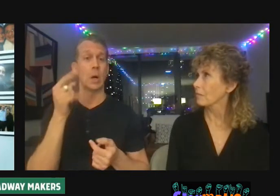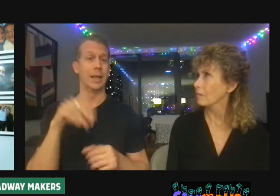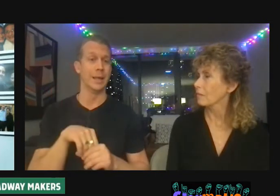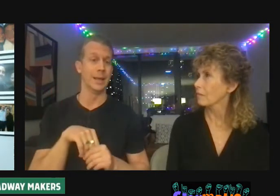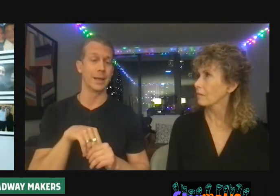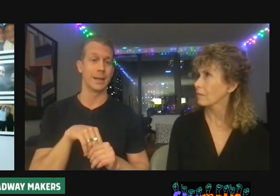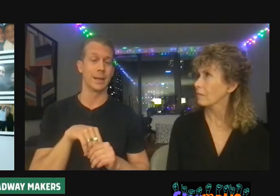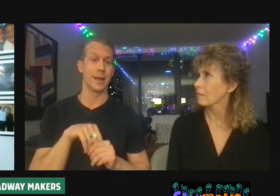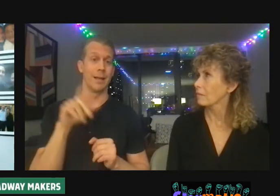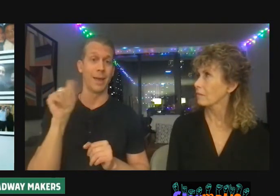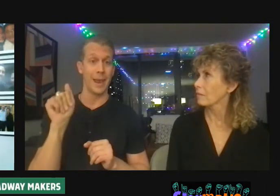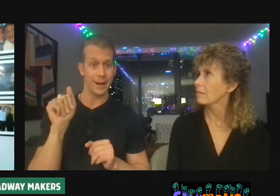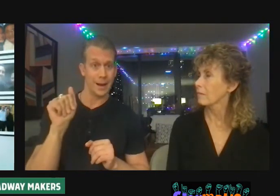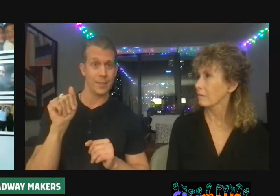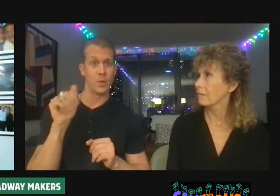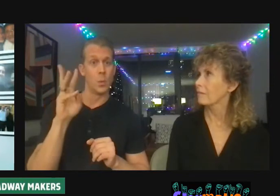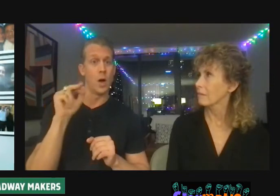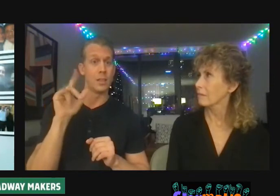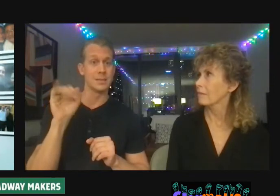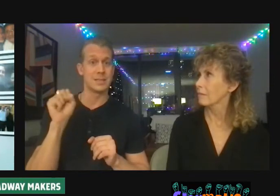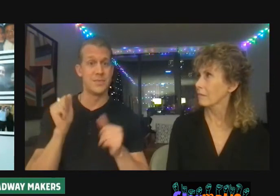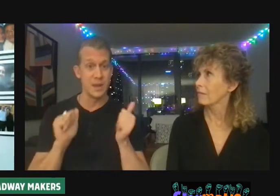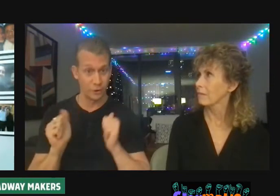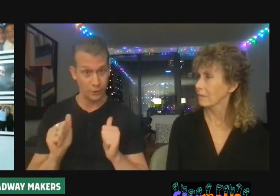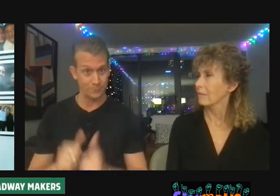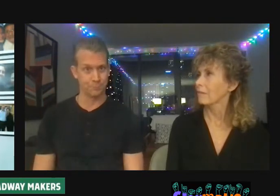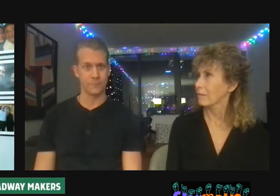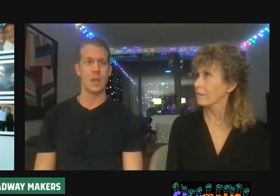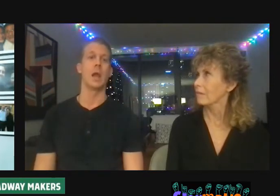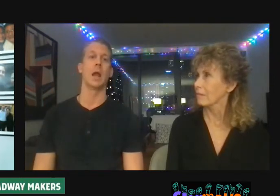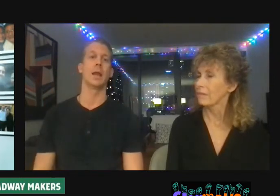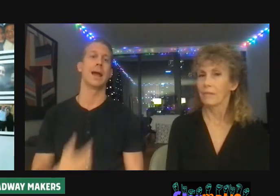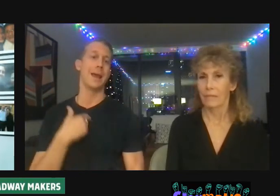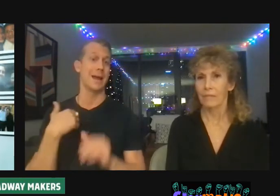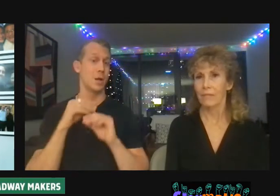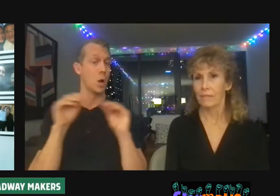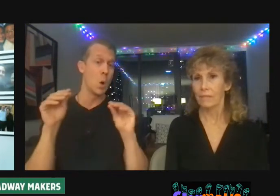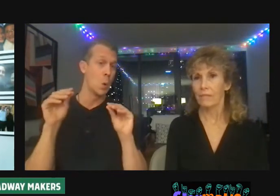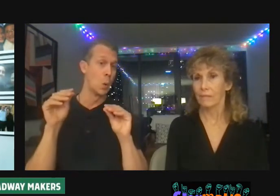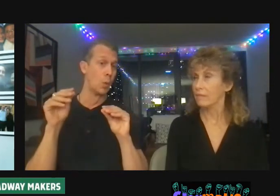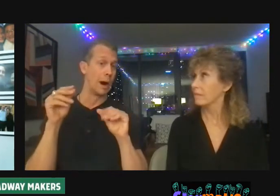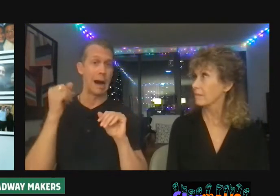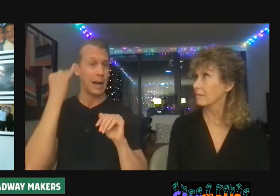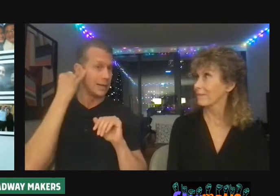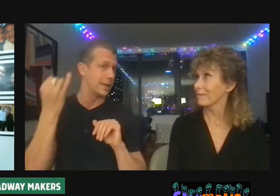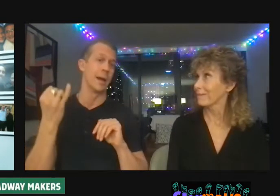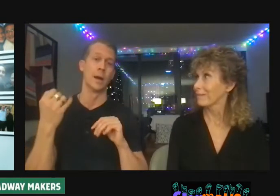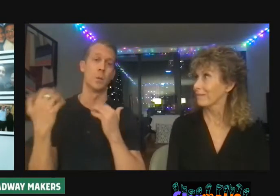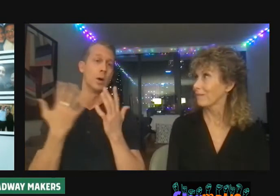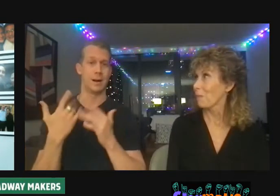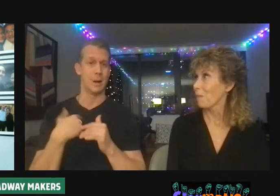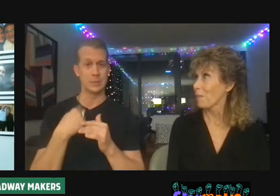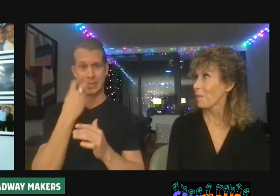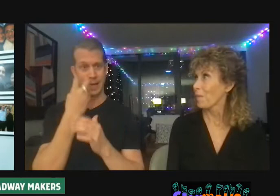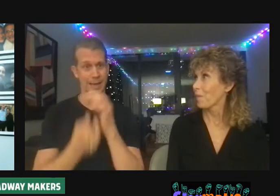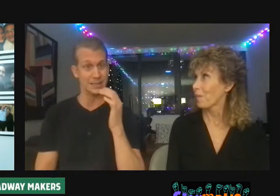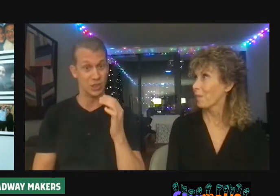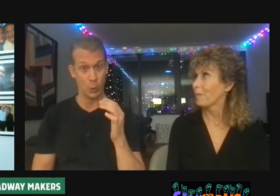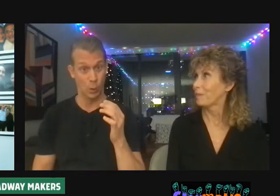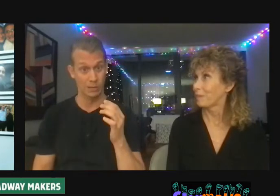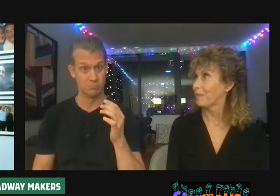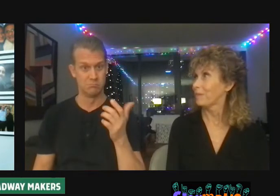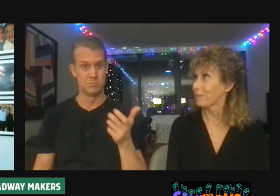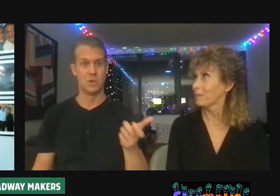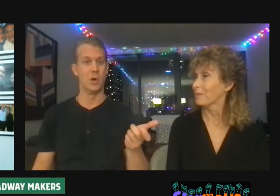I saw it in LA at the Wallace Theater. And I had no idea what I was getting